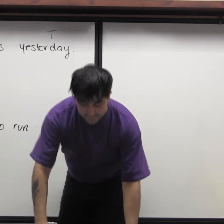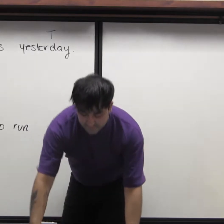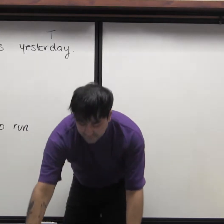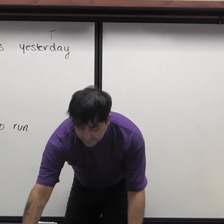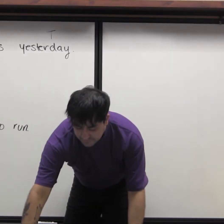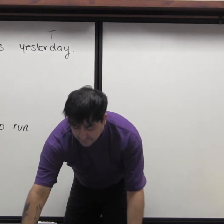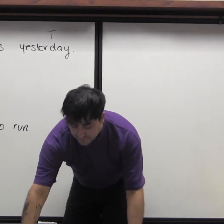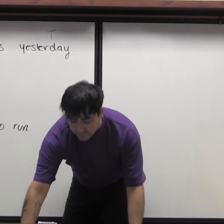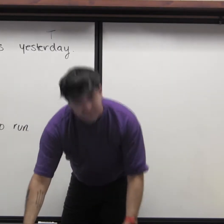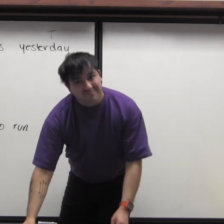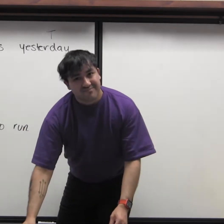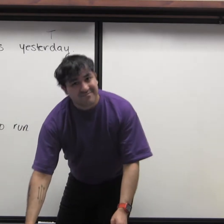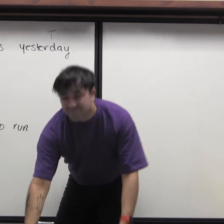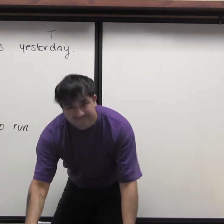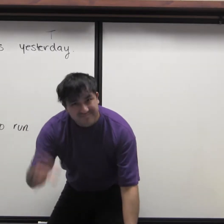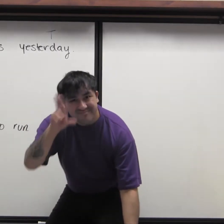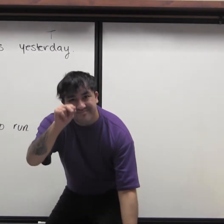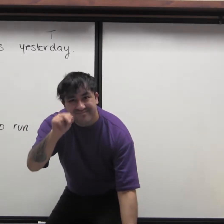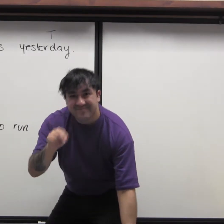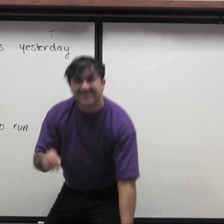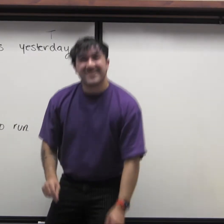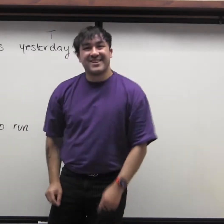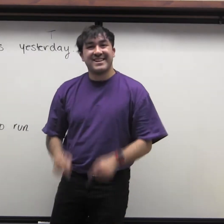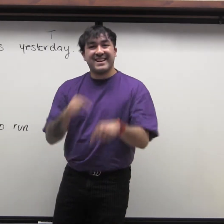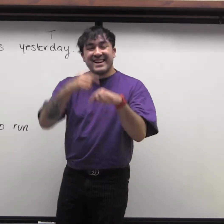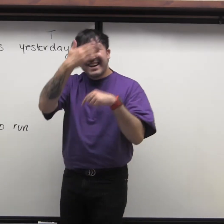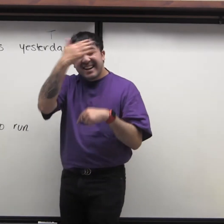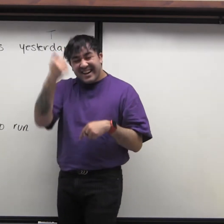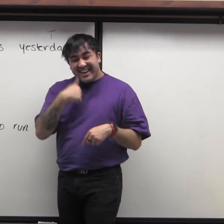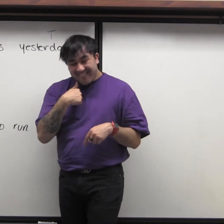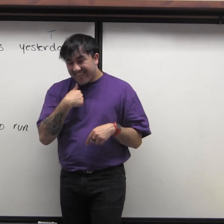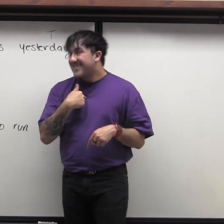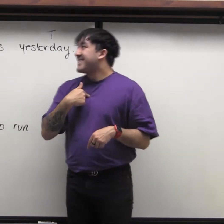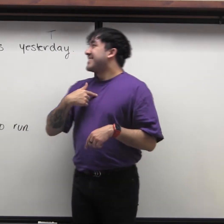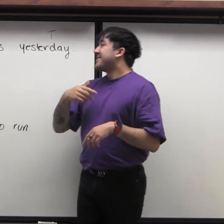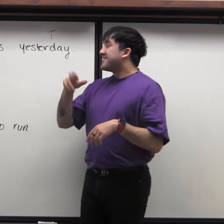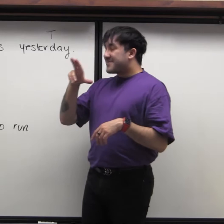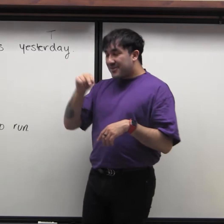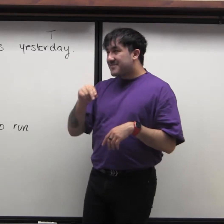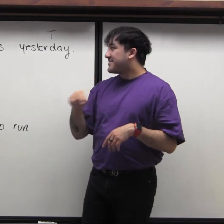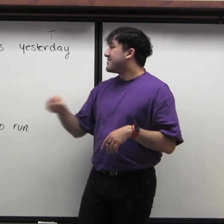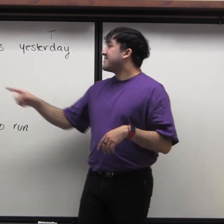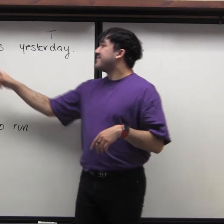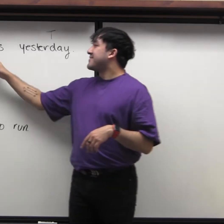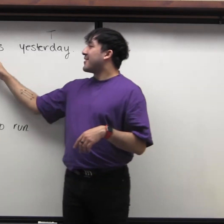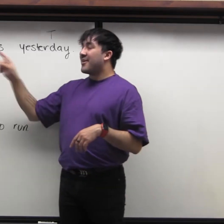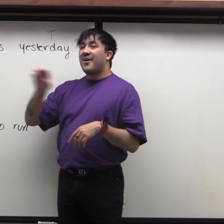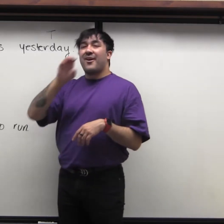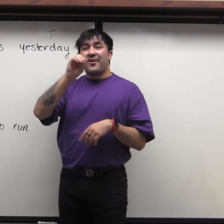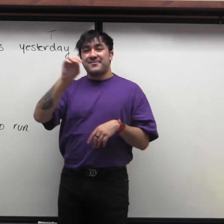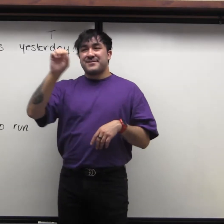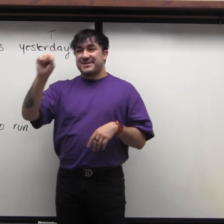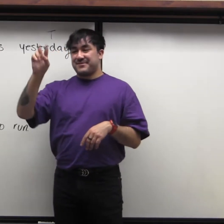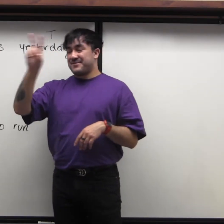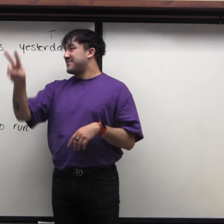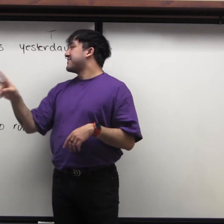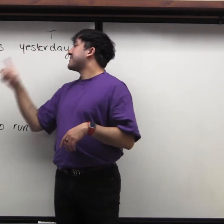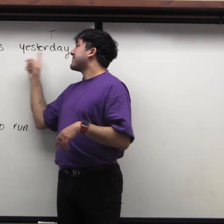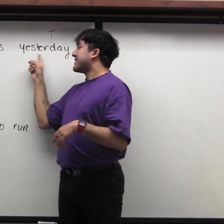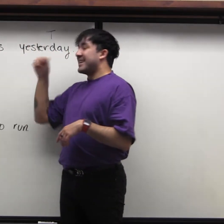Who is next, right? Me, wait, hold on. No, that's not right. I'm forgetting things, right? Object comes next. Object,